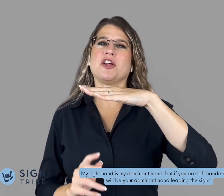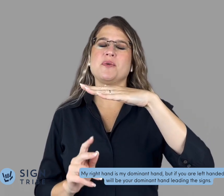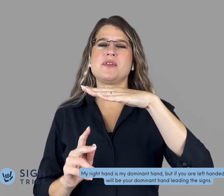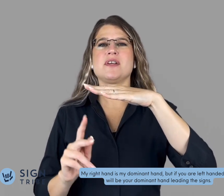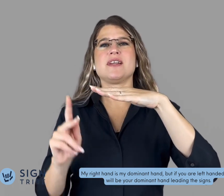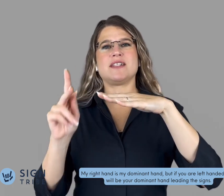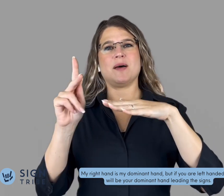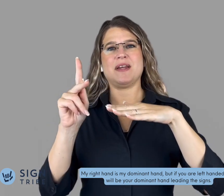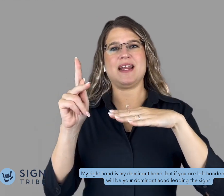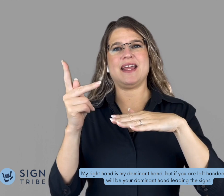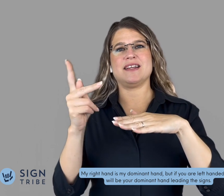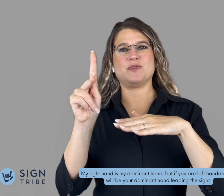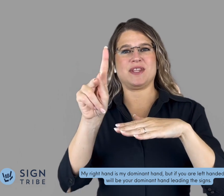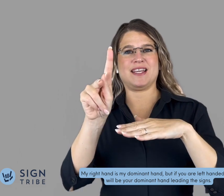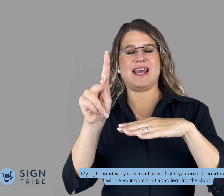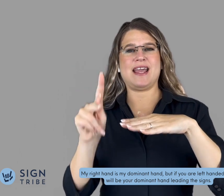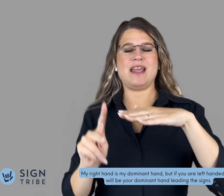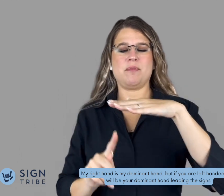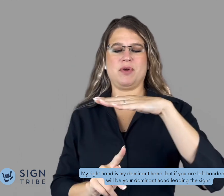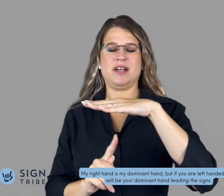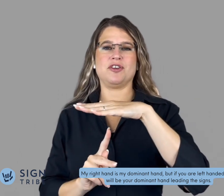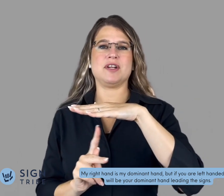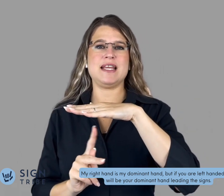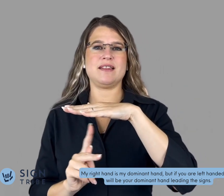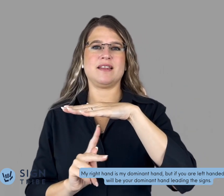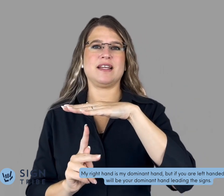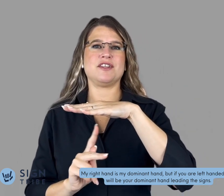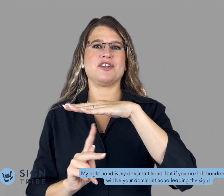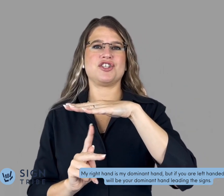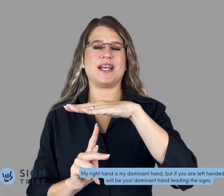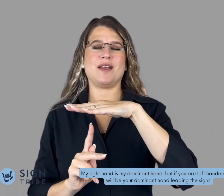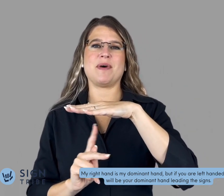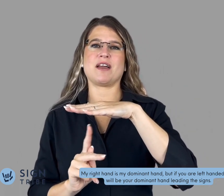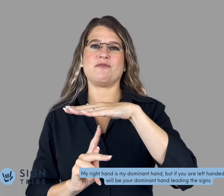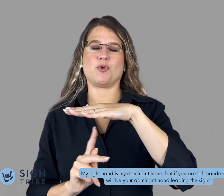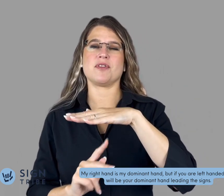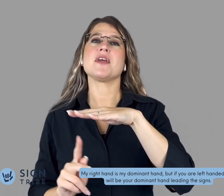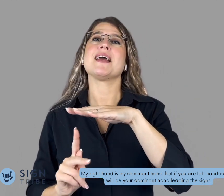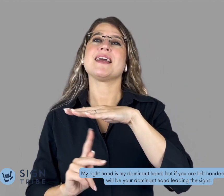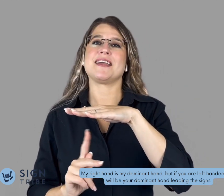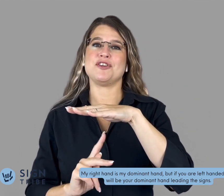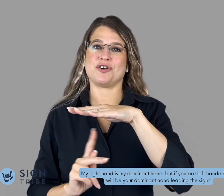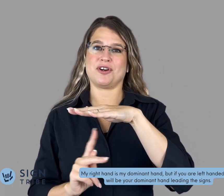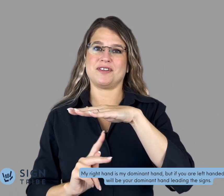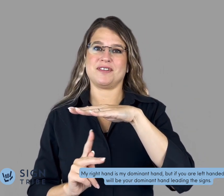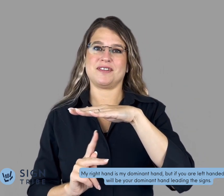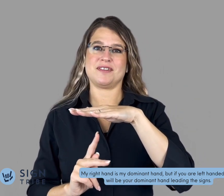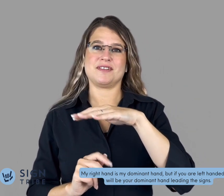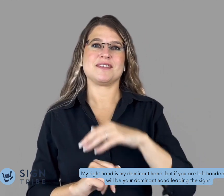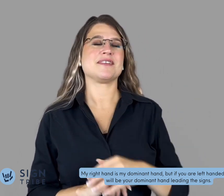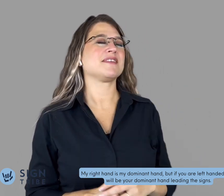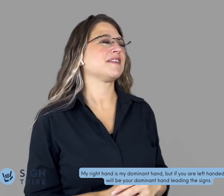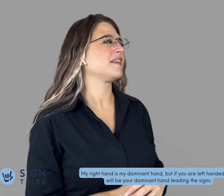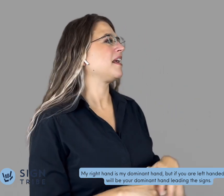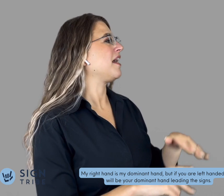closed. Dominant hand with a K, put it underneath, and then just shake it back and forth. Kindergarten.